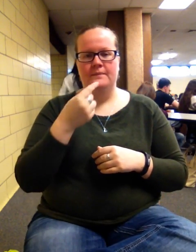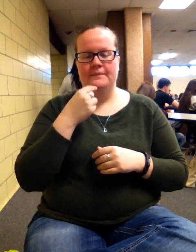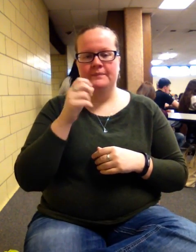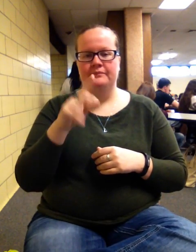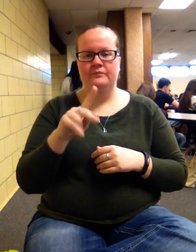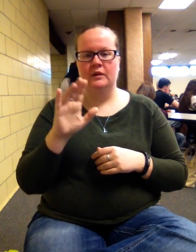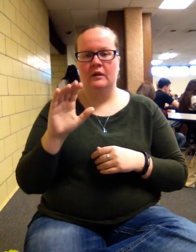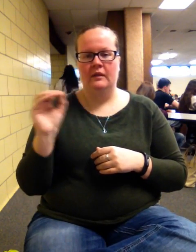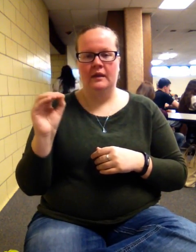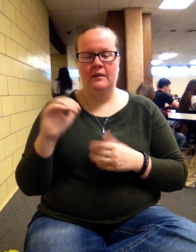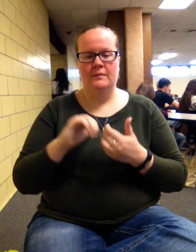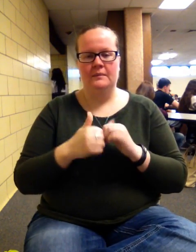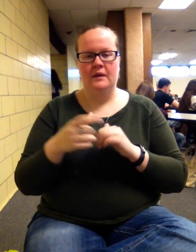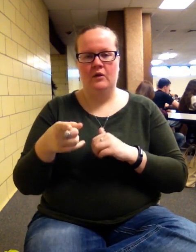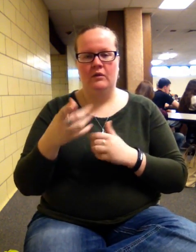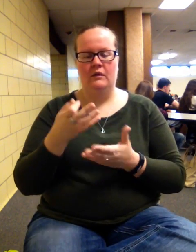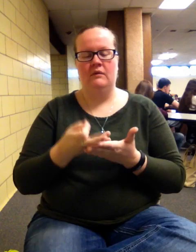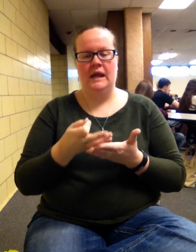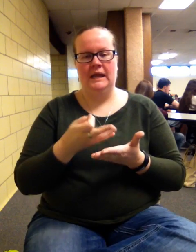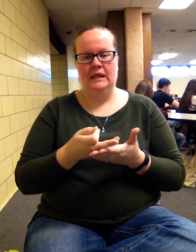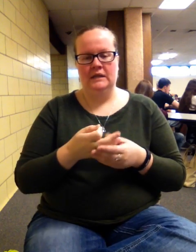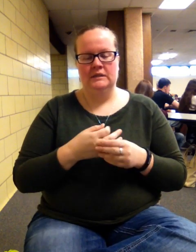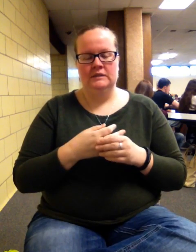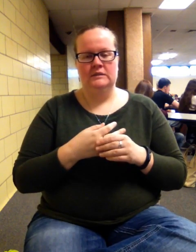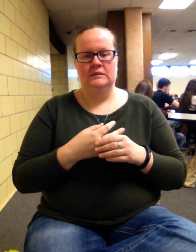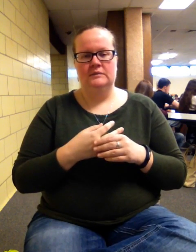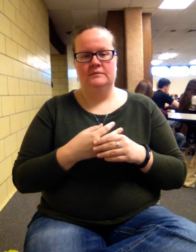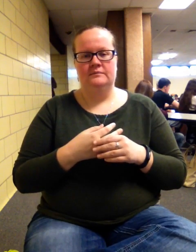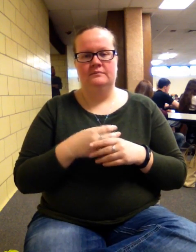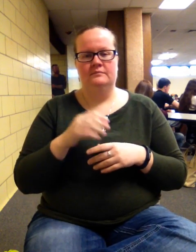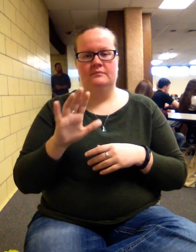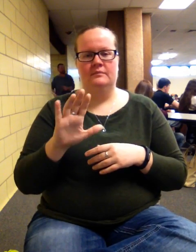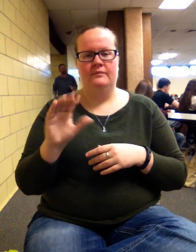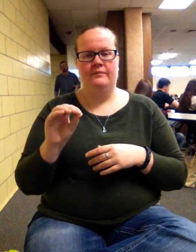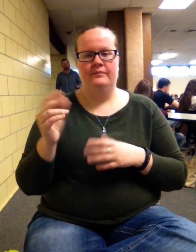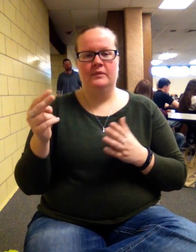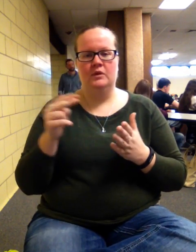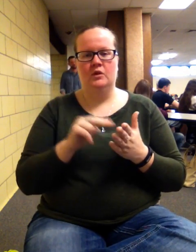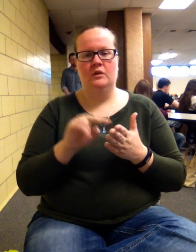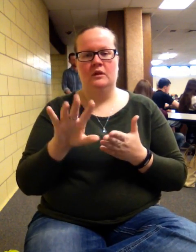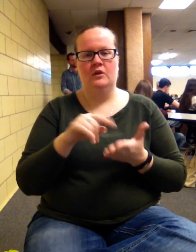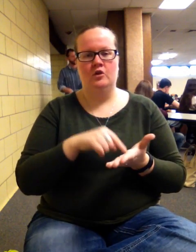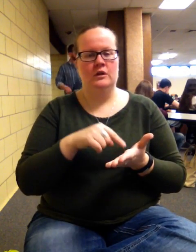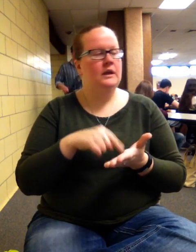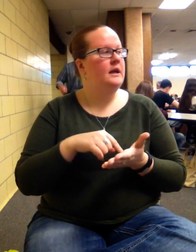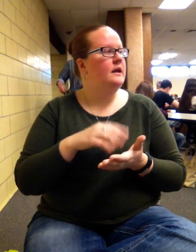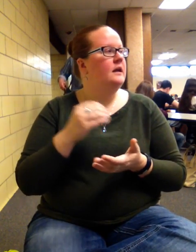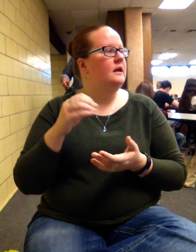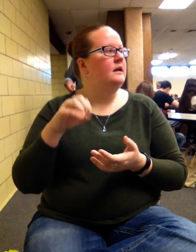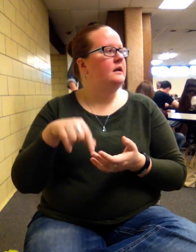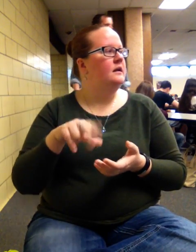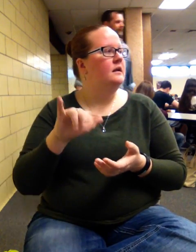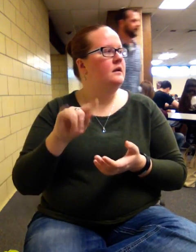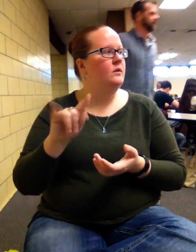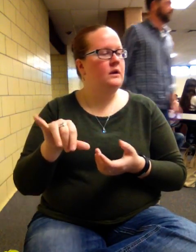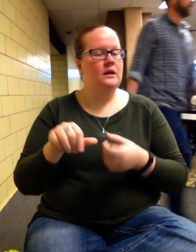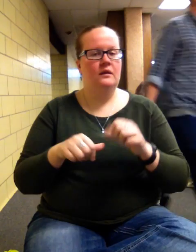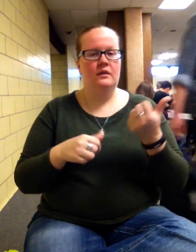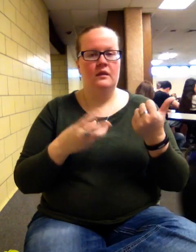company, this is how they have financed their company, looking at their debt and equity. The other way is we'll look at it market,